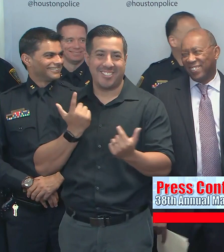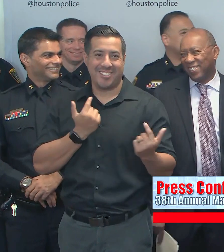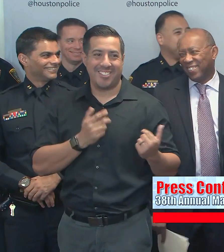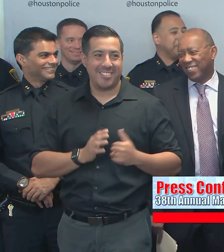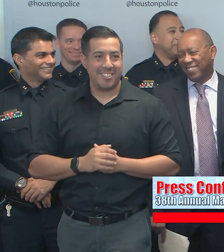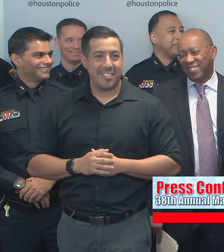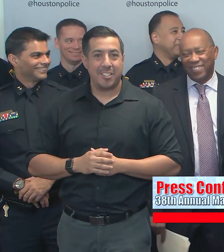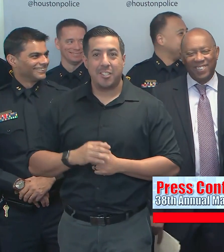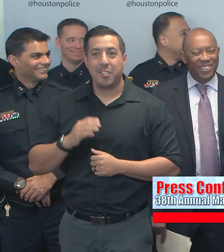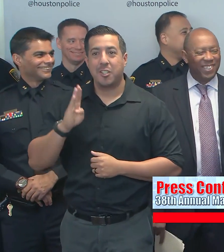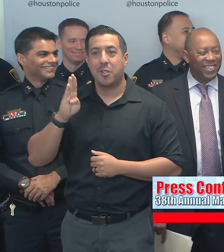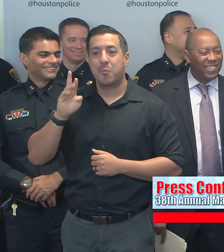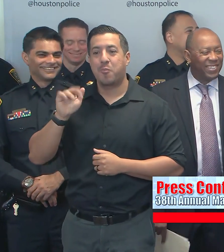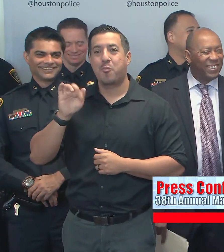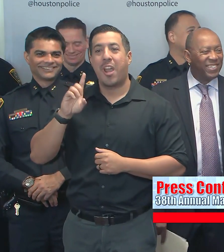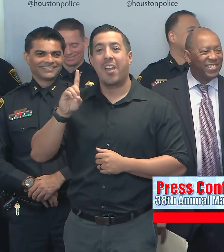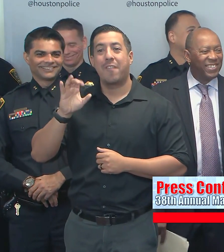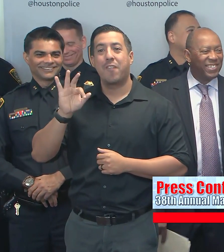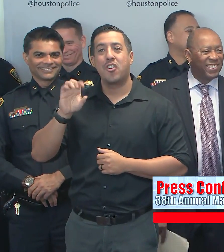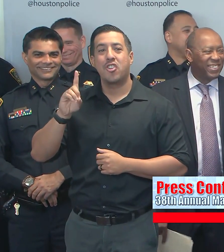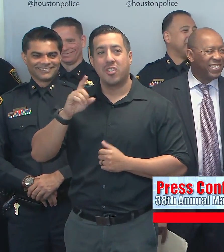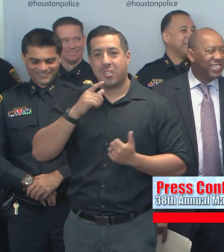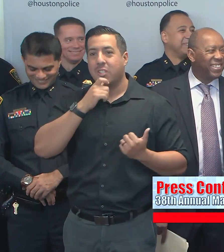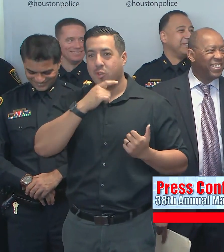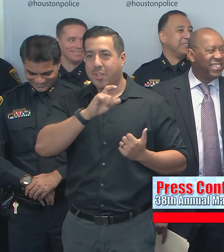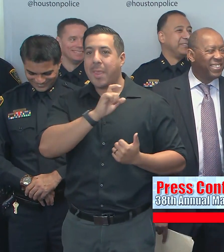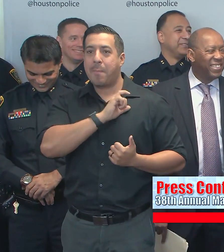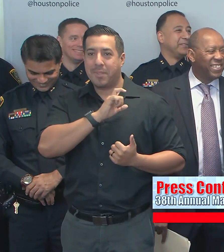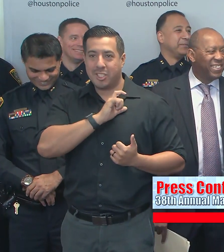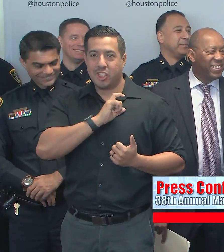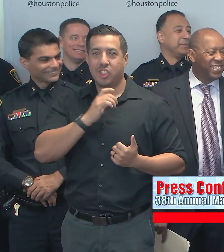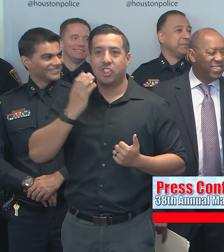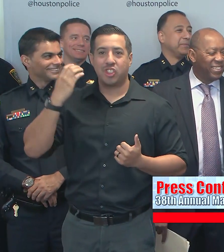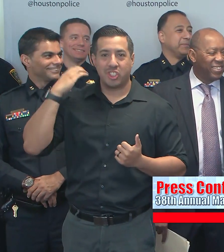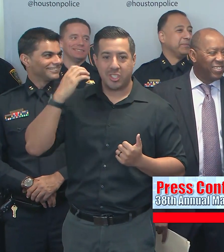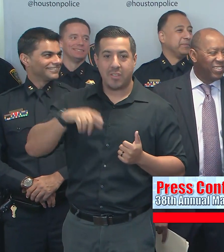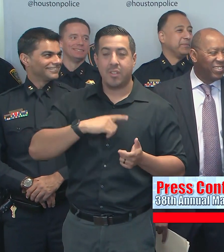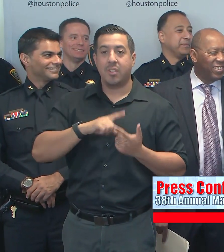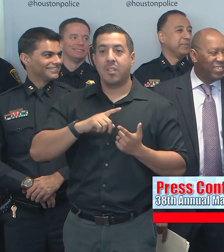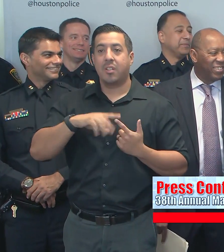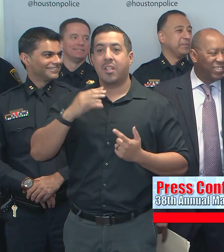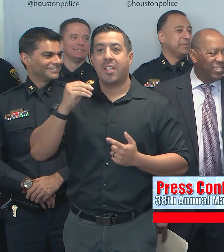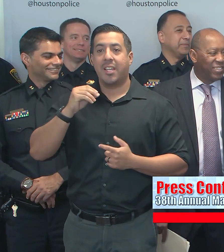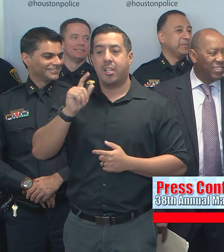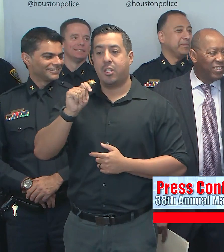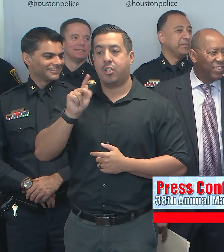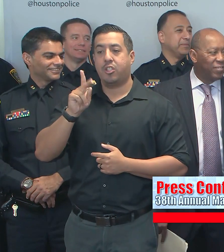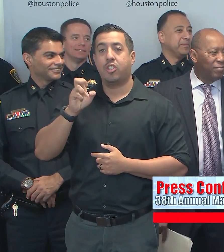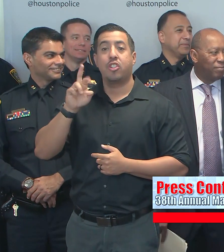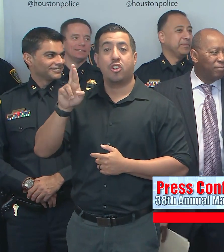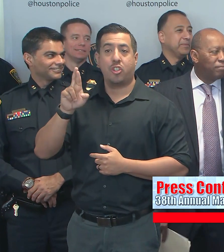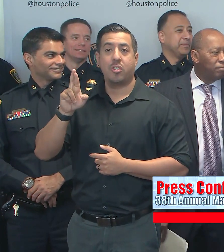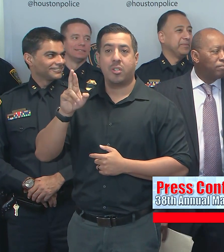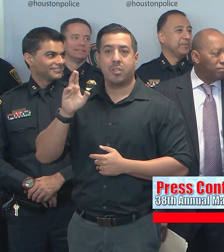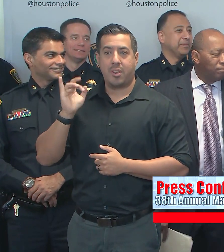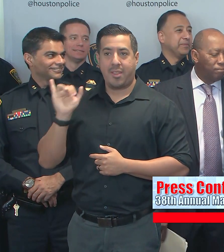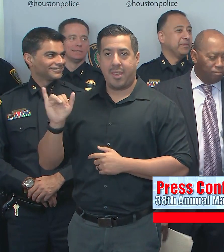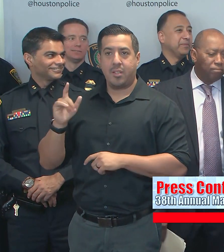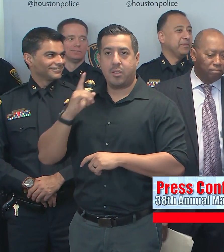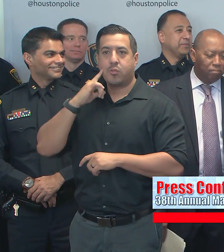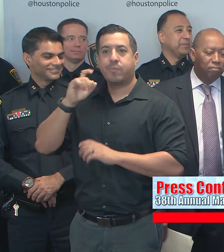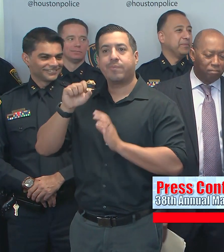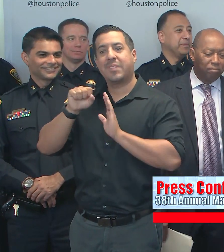Chief Bradford was the police chief, and of course, Mayor Sylvester Turner was then a